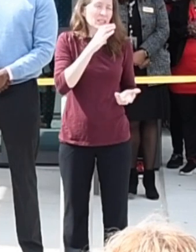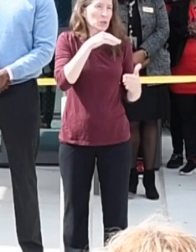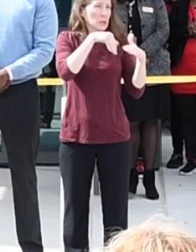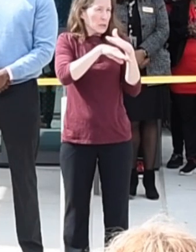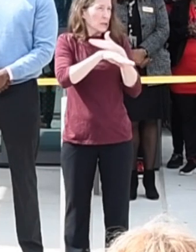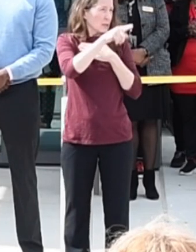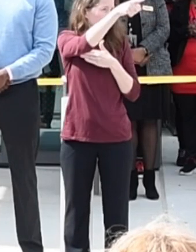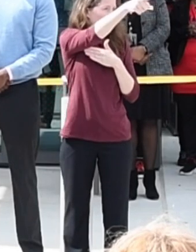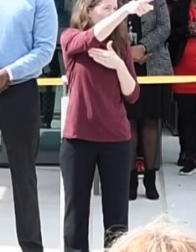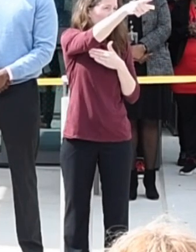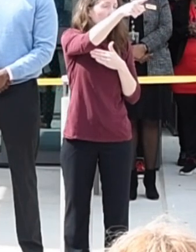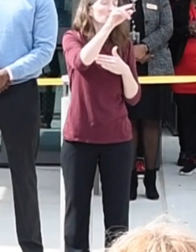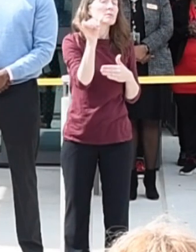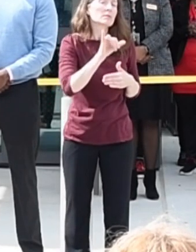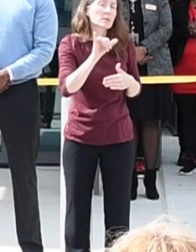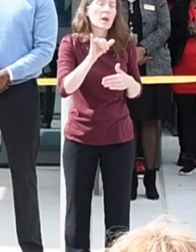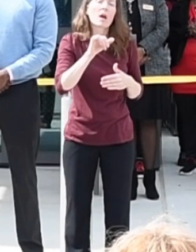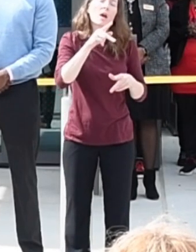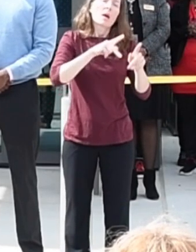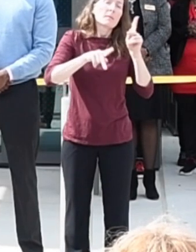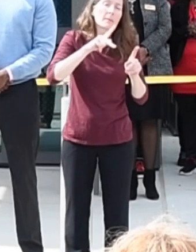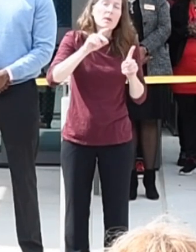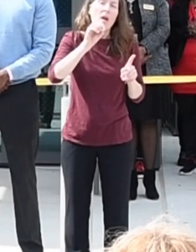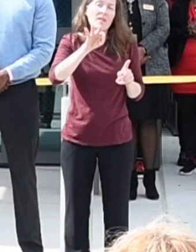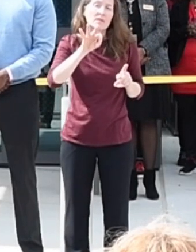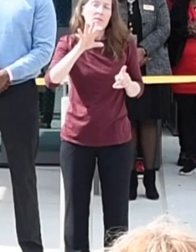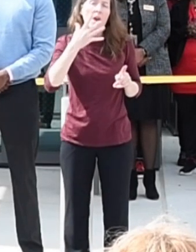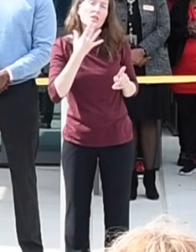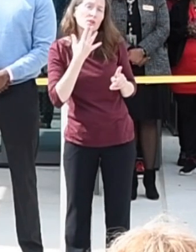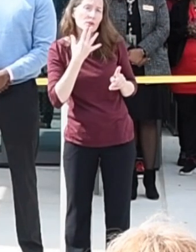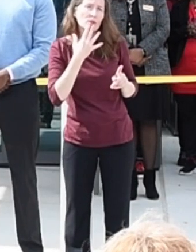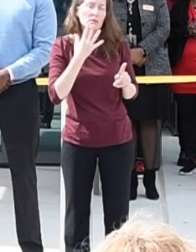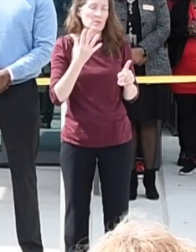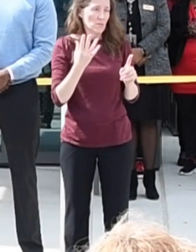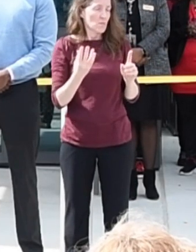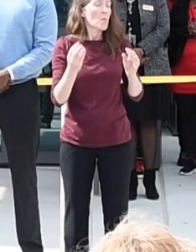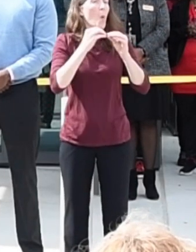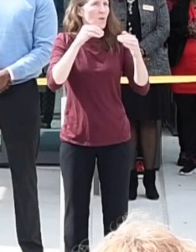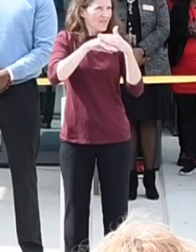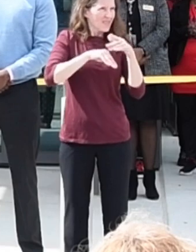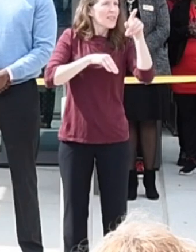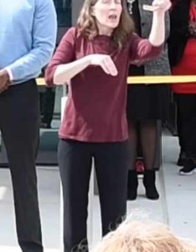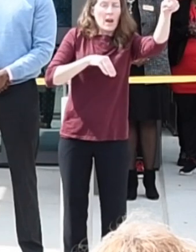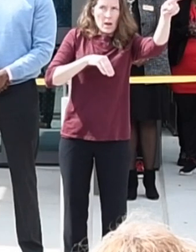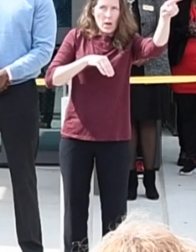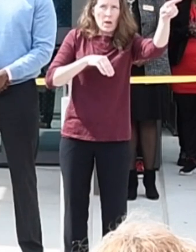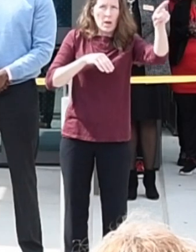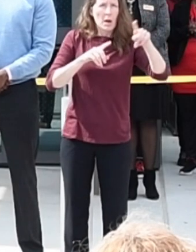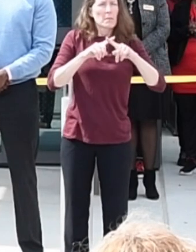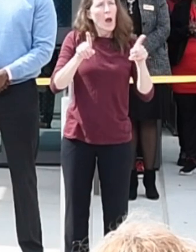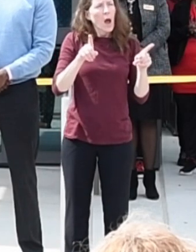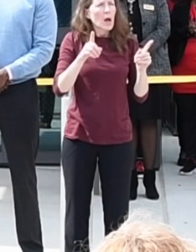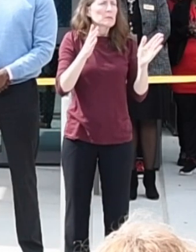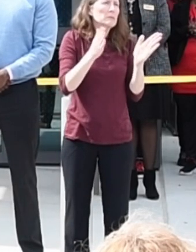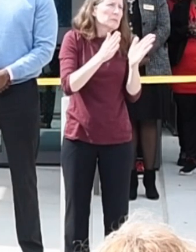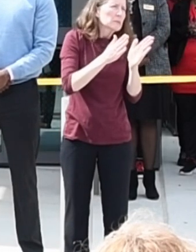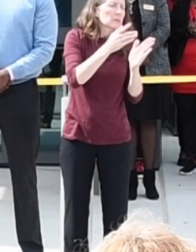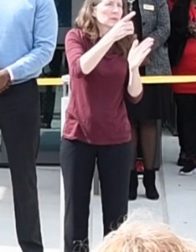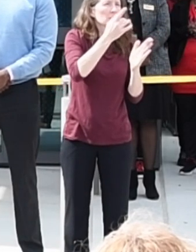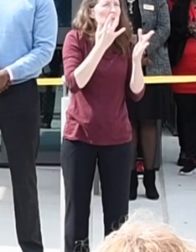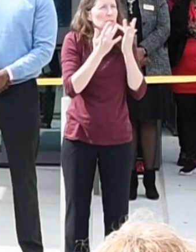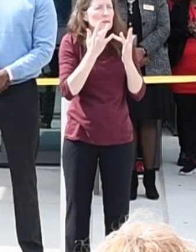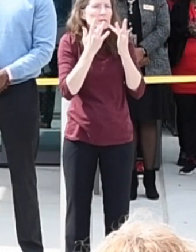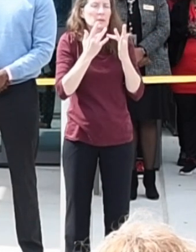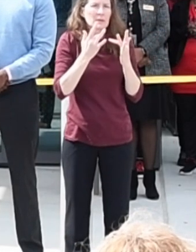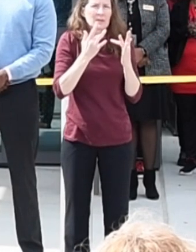more people of color than any other. But what had remained in limbo for years and what was a